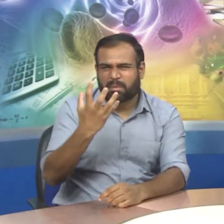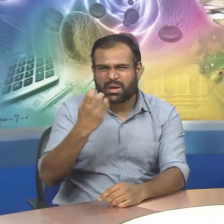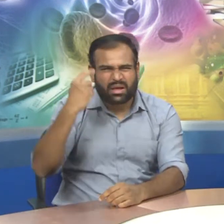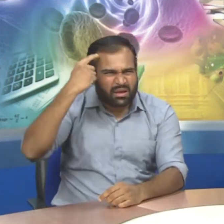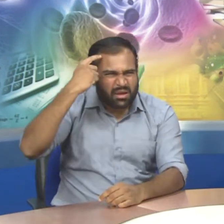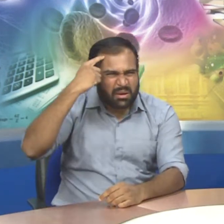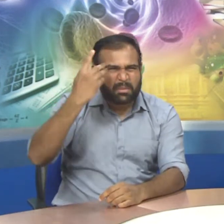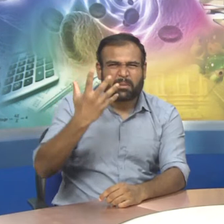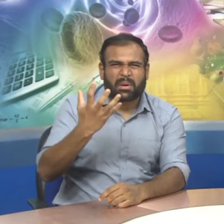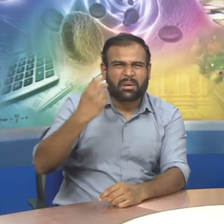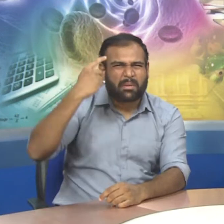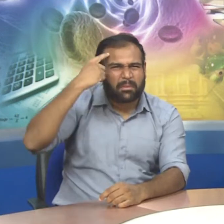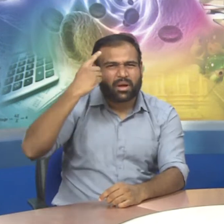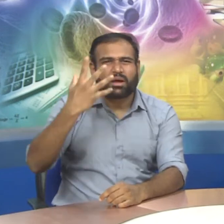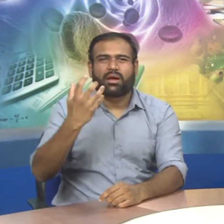So this is headache.